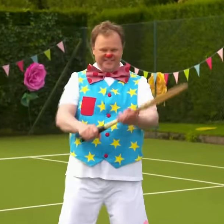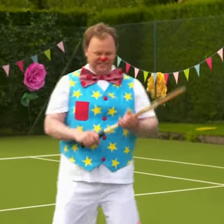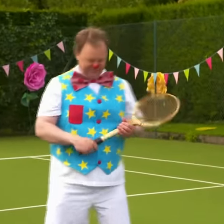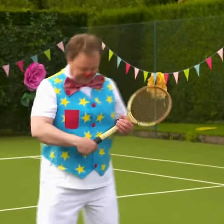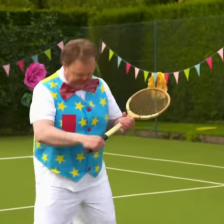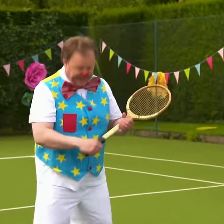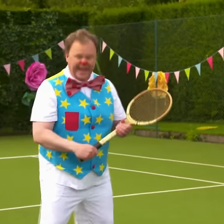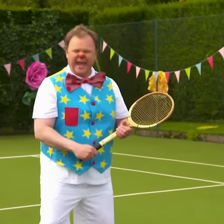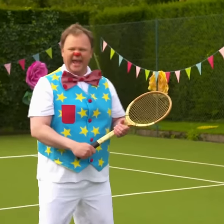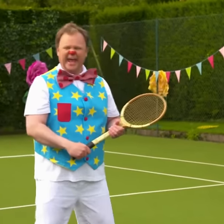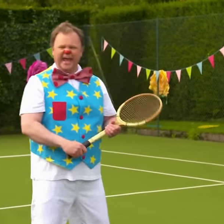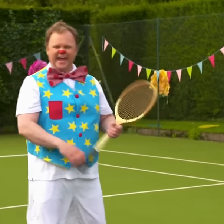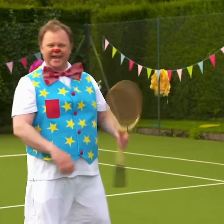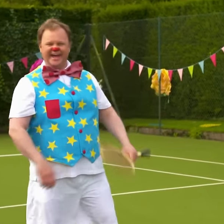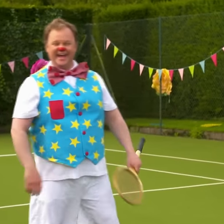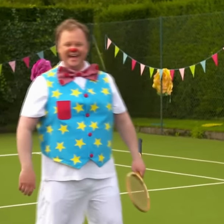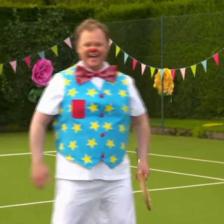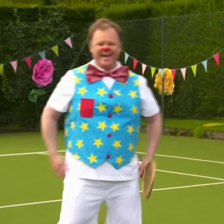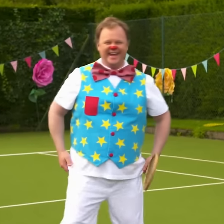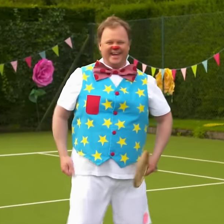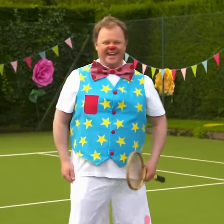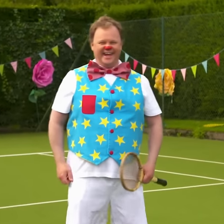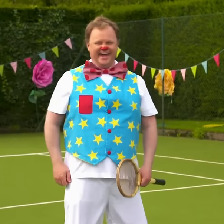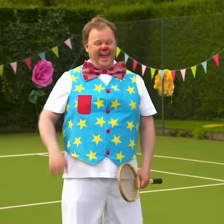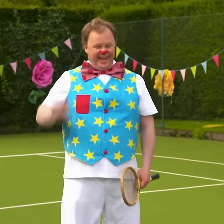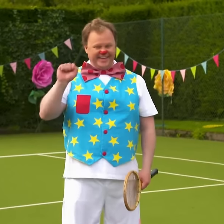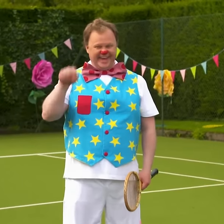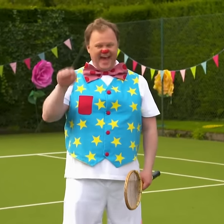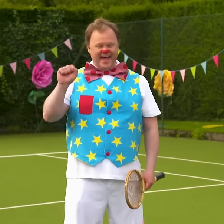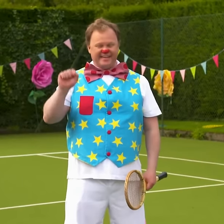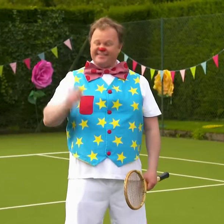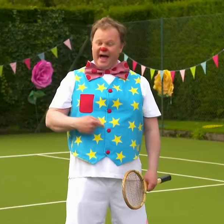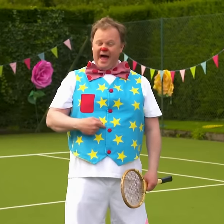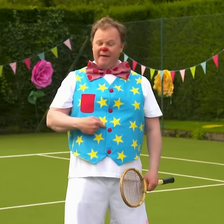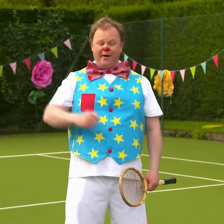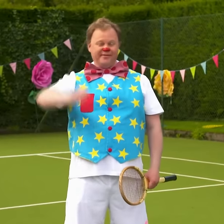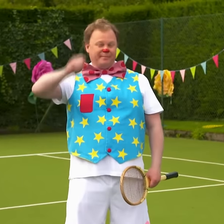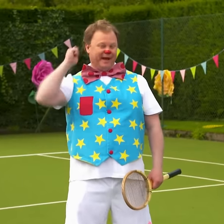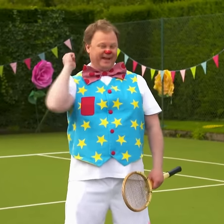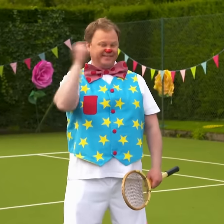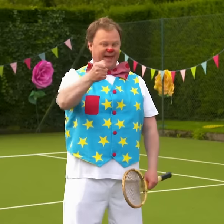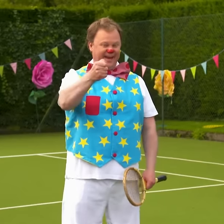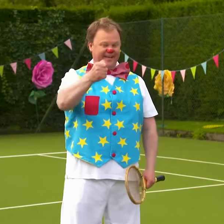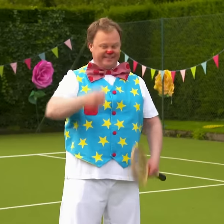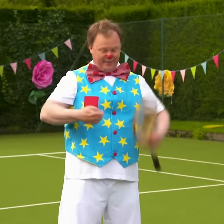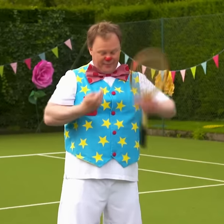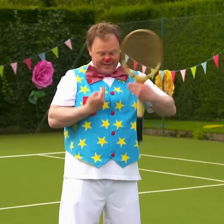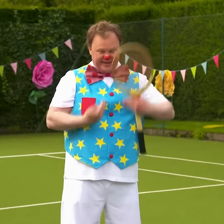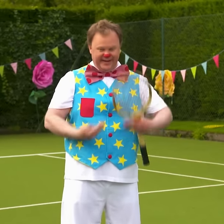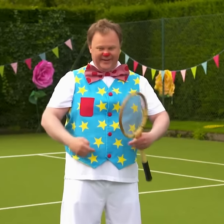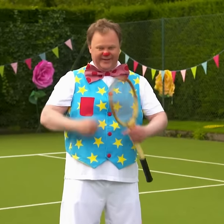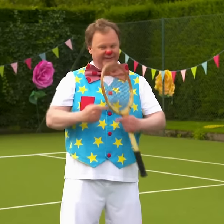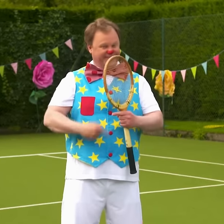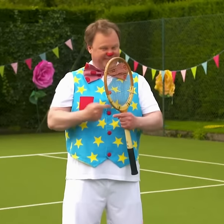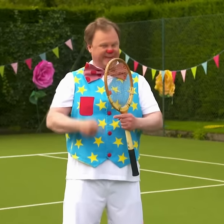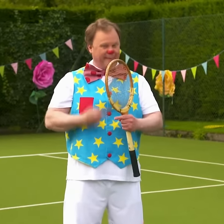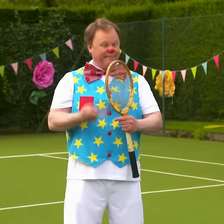Are you going to play a game of tennis, Mr. Tumble? Yes, I'm going to play tennis with Lord